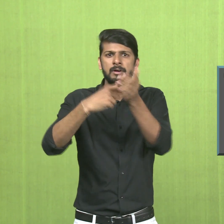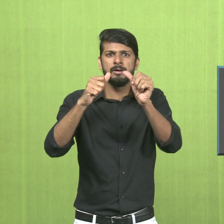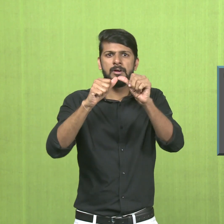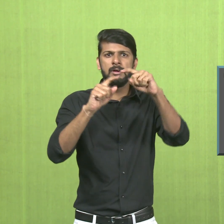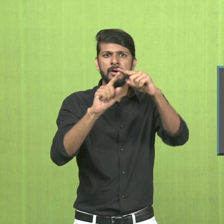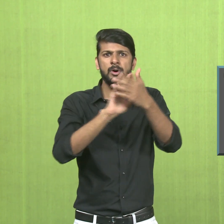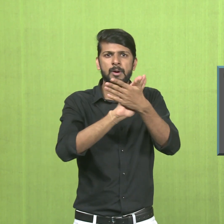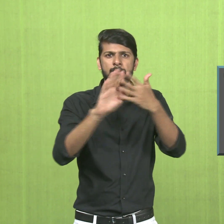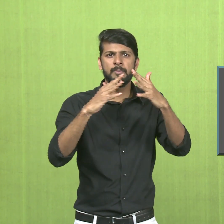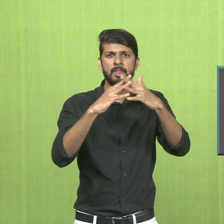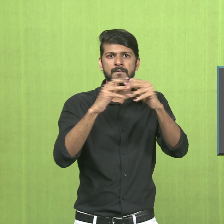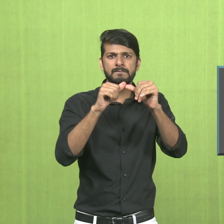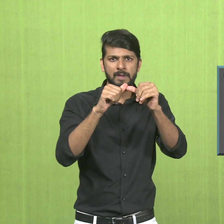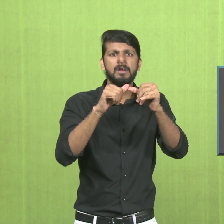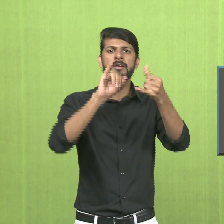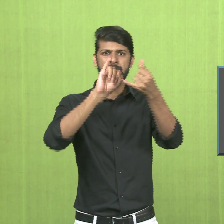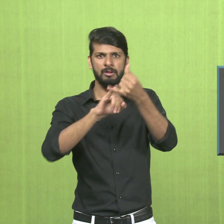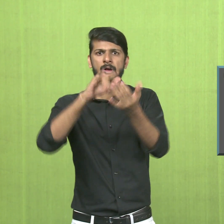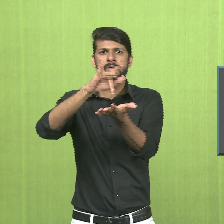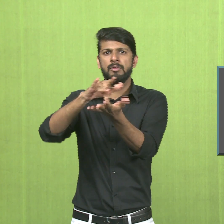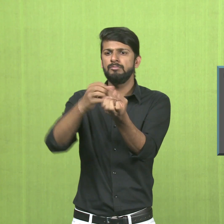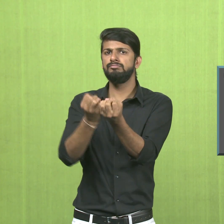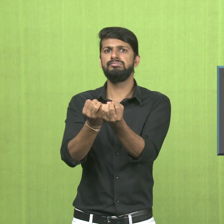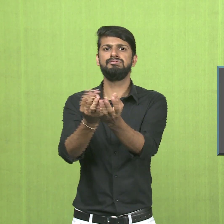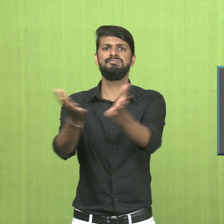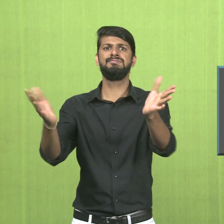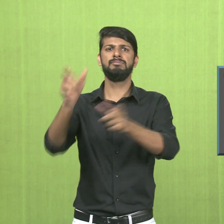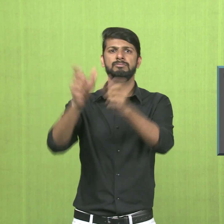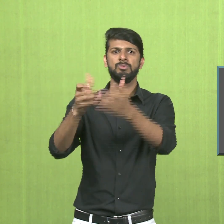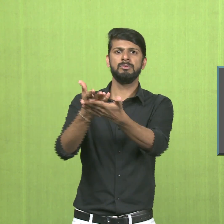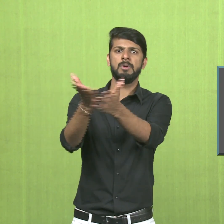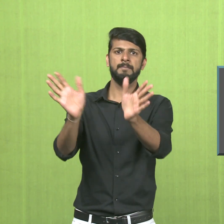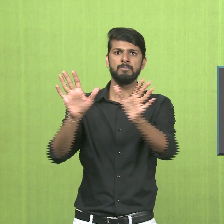the Vadodara area, there is a community which is called the Rathwas.